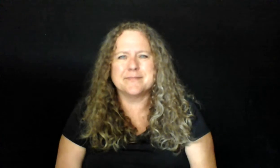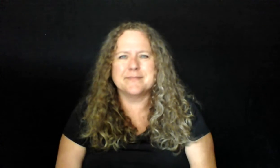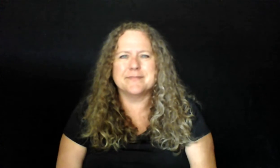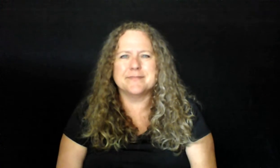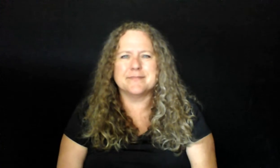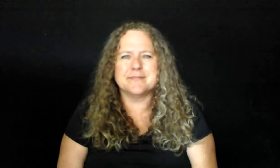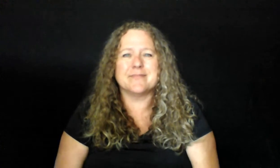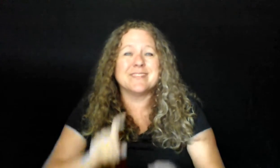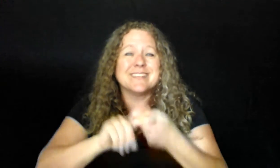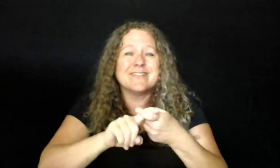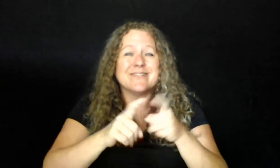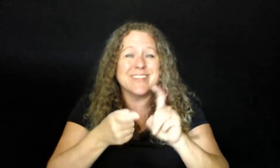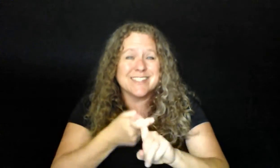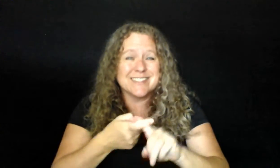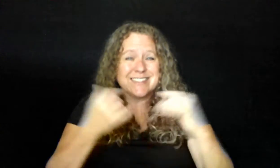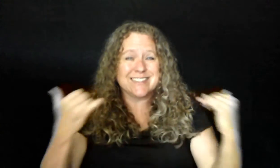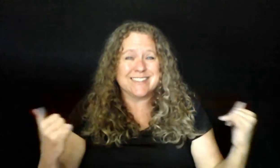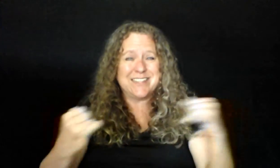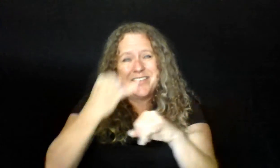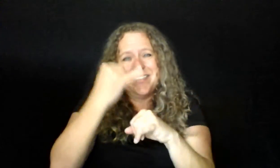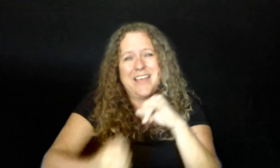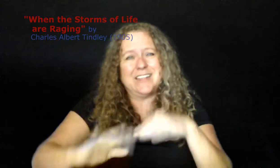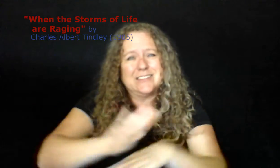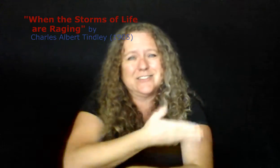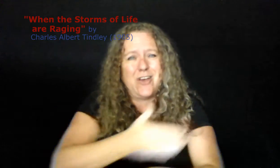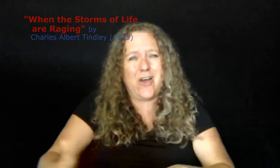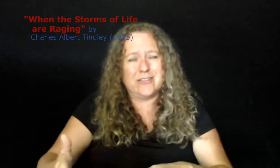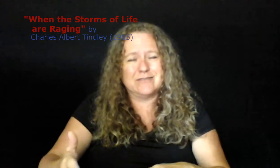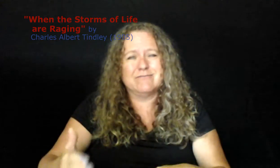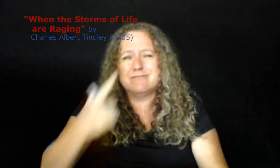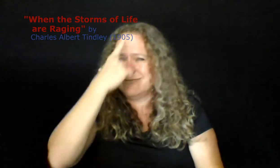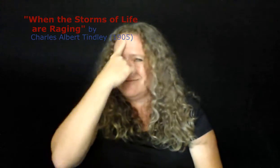Friends, would you stand with me as we sing number 512, When the Storms of Life Are Raging.